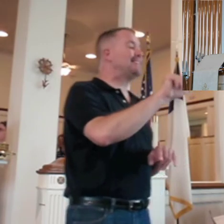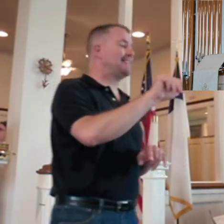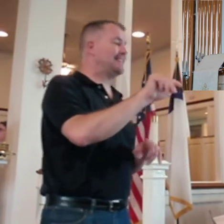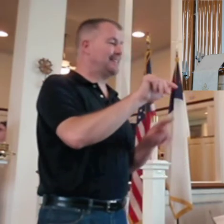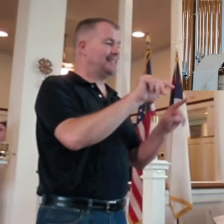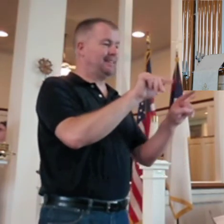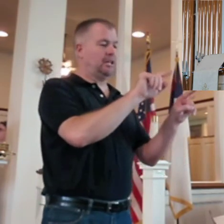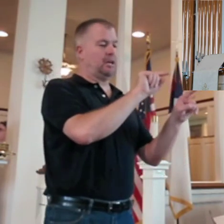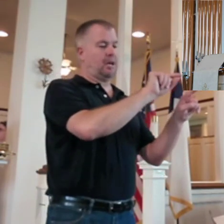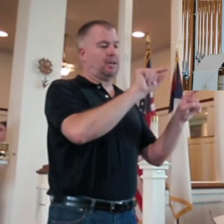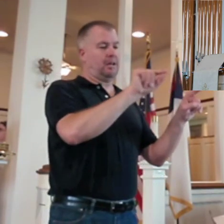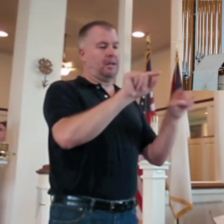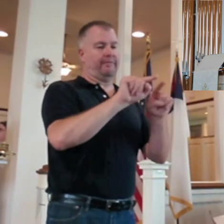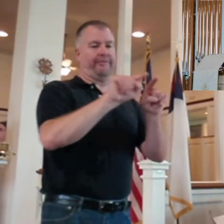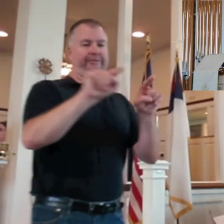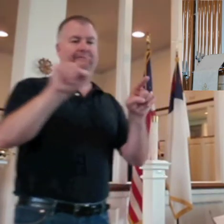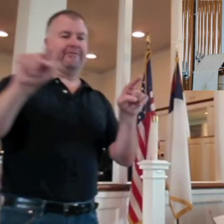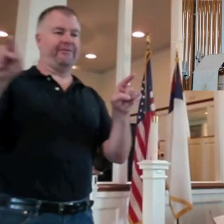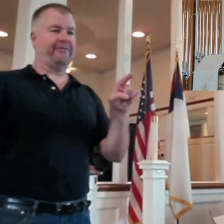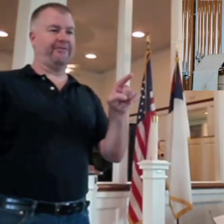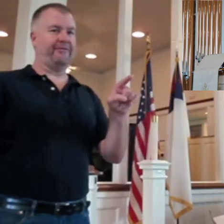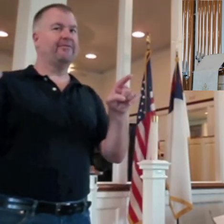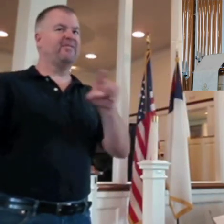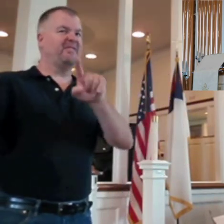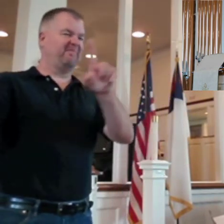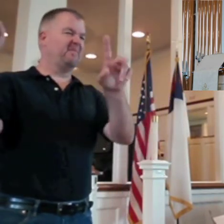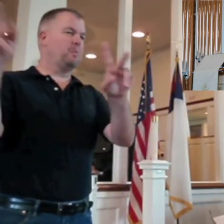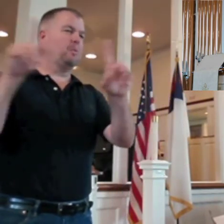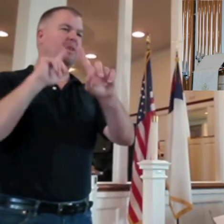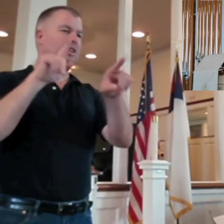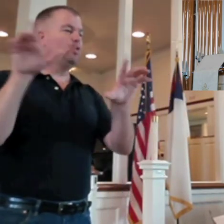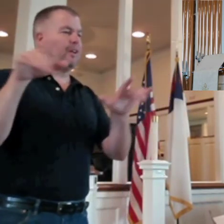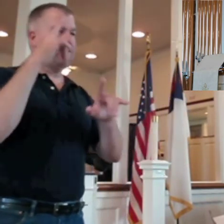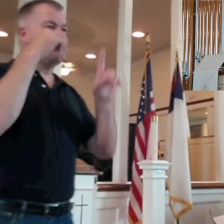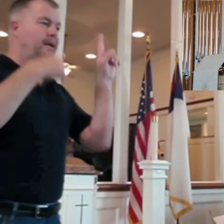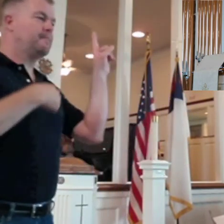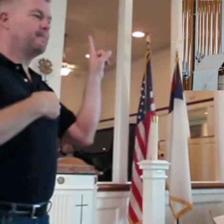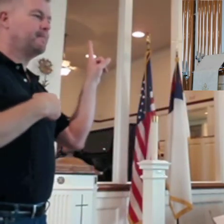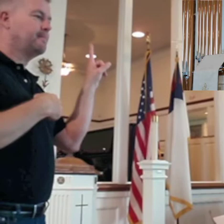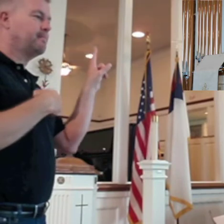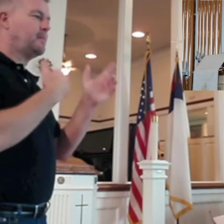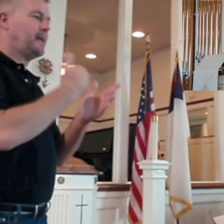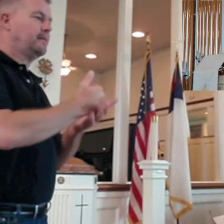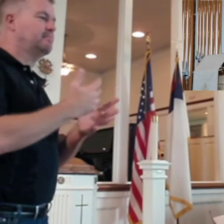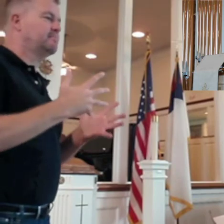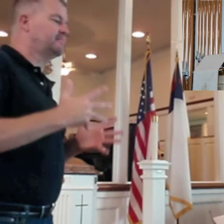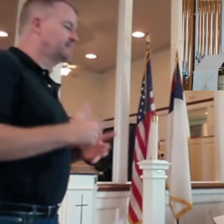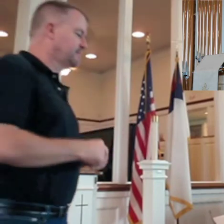amen.